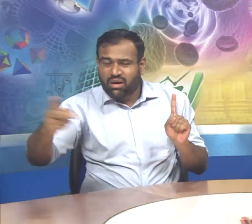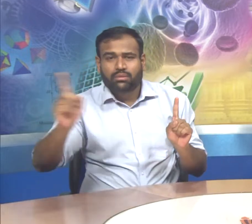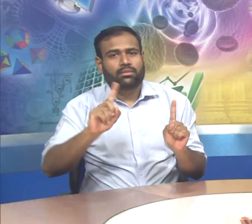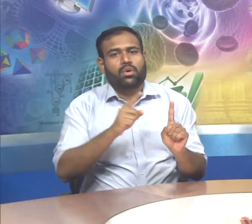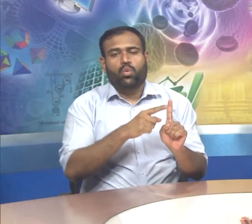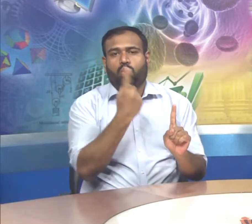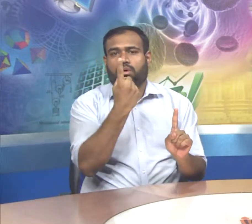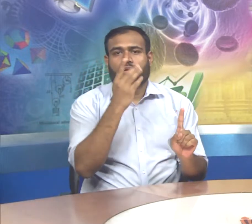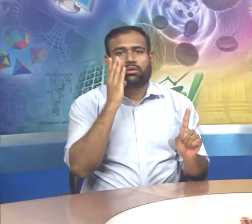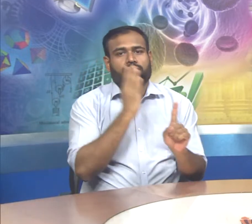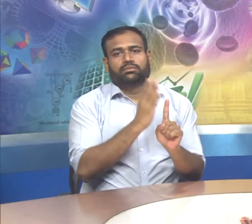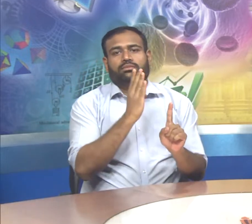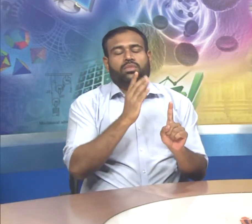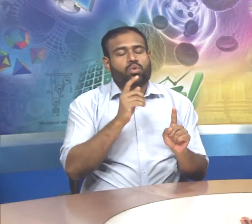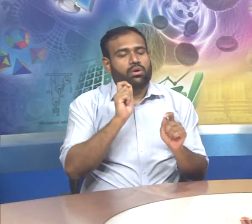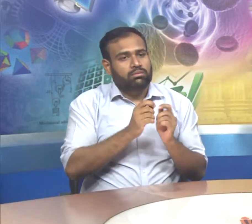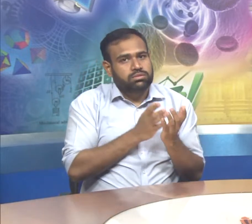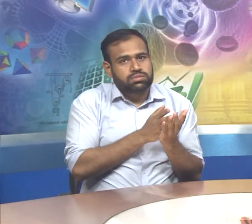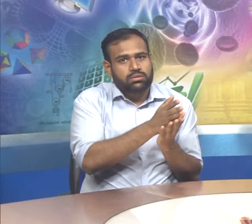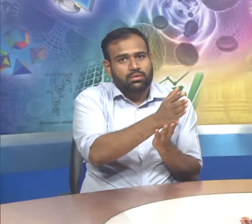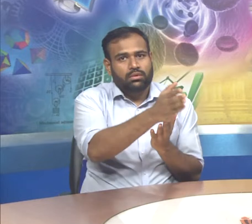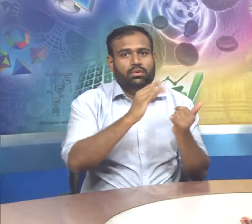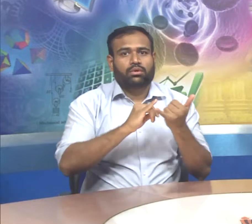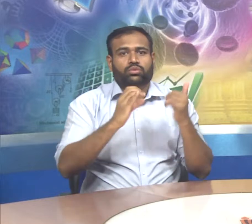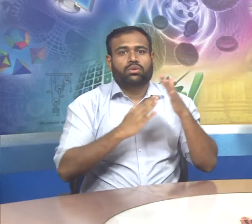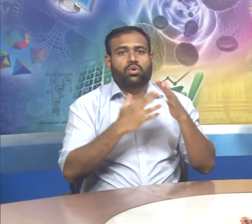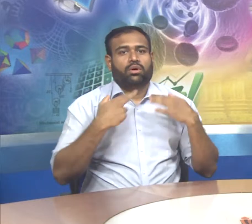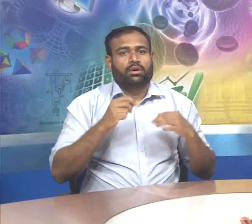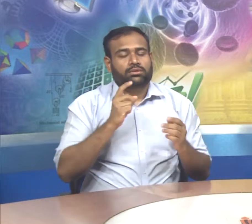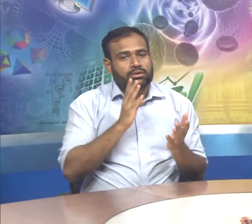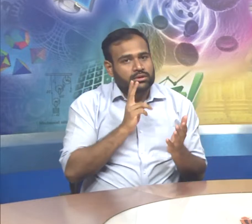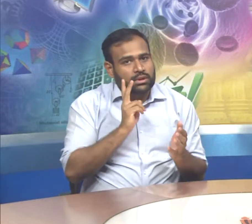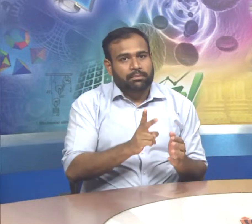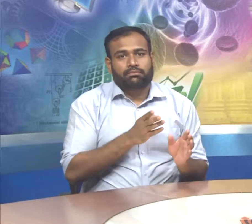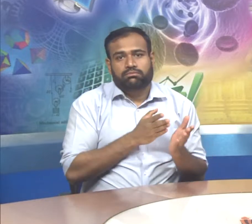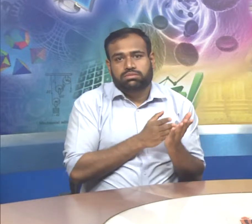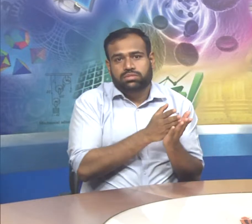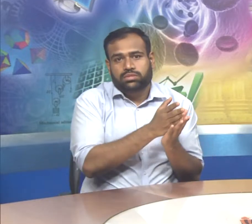Supreme Court judge cannot be a lawyer for anyone.